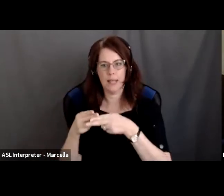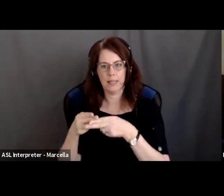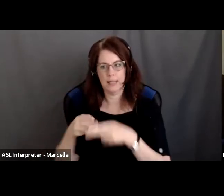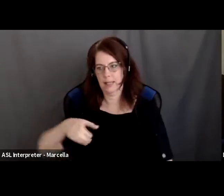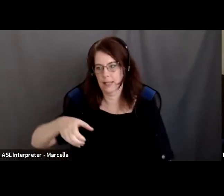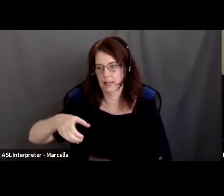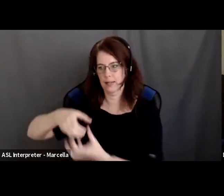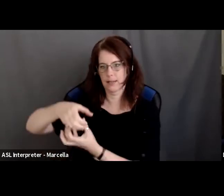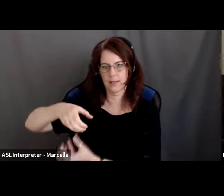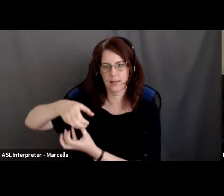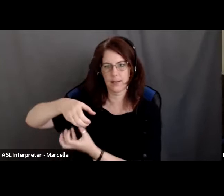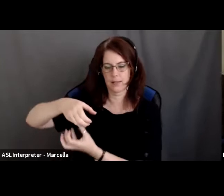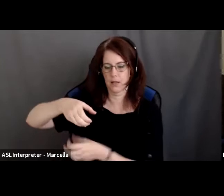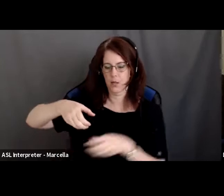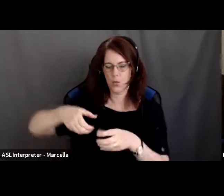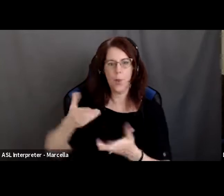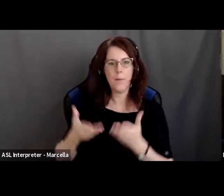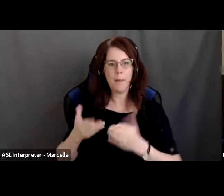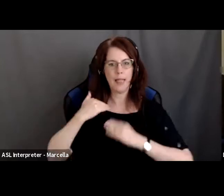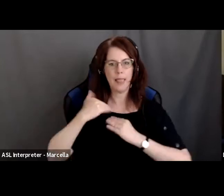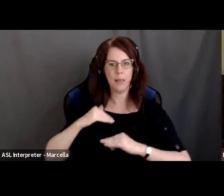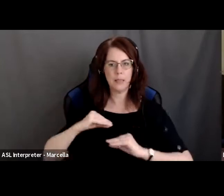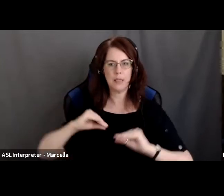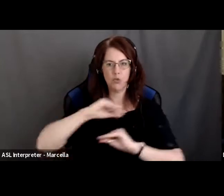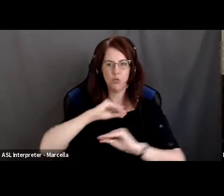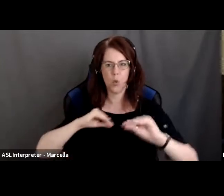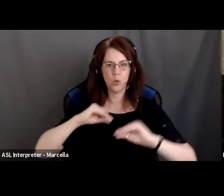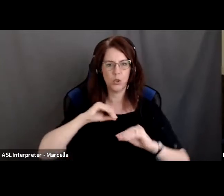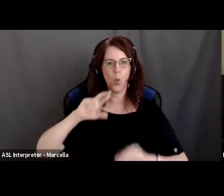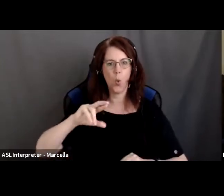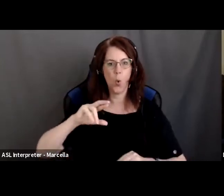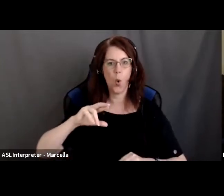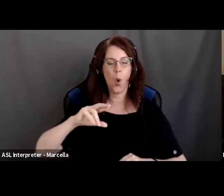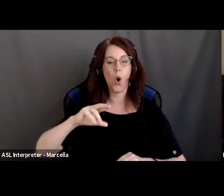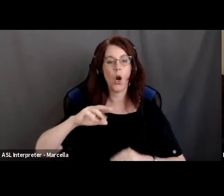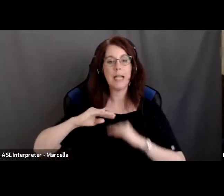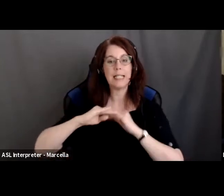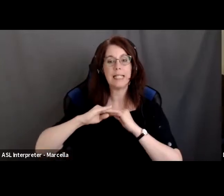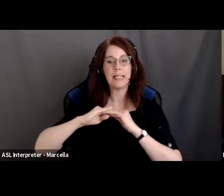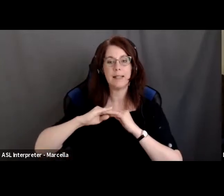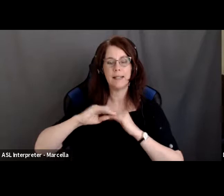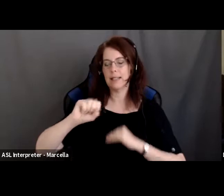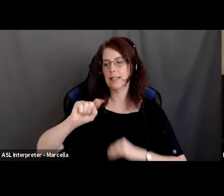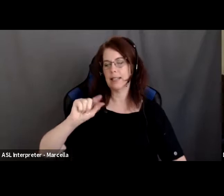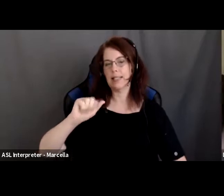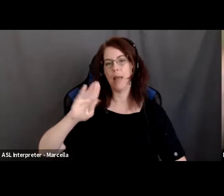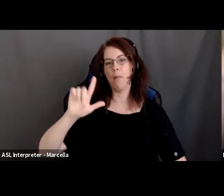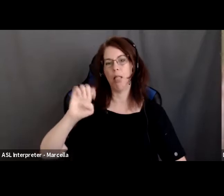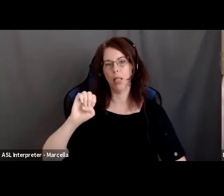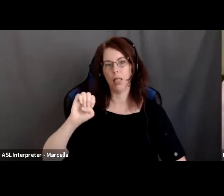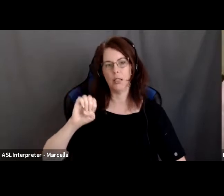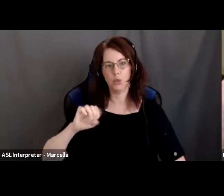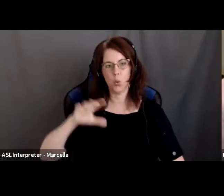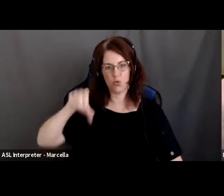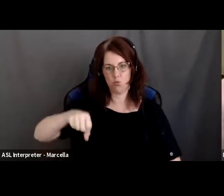that, again, have maybe a range of motion, or they have trouble with stabilizing a spoon. So when you grip